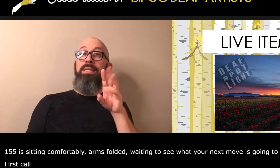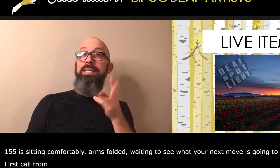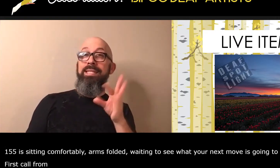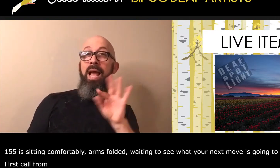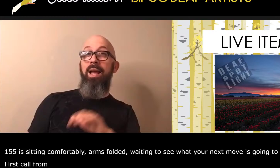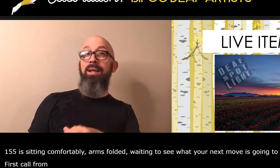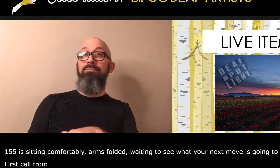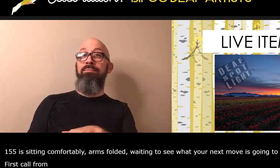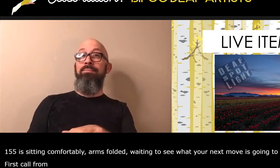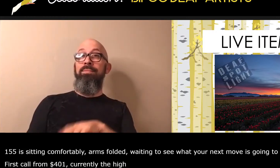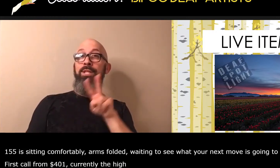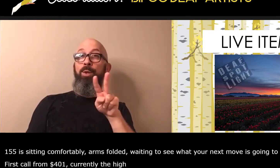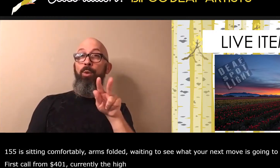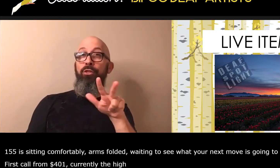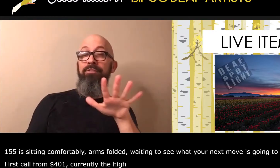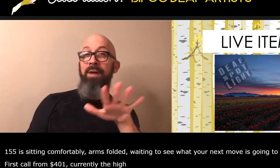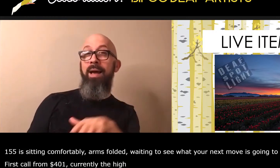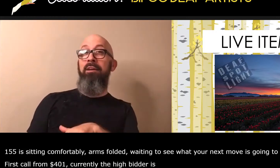155.